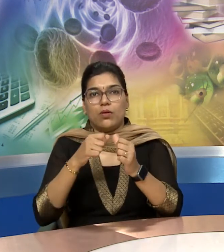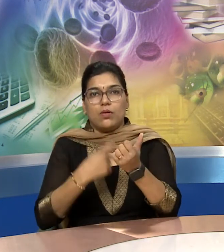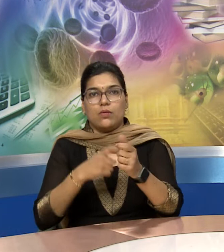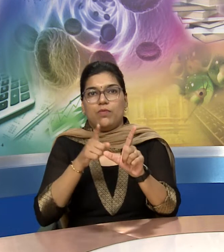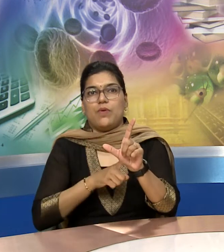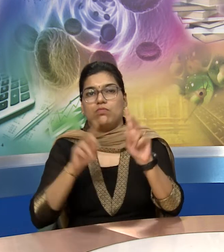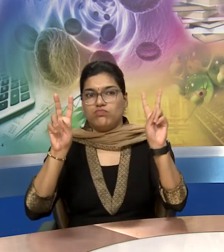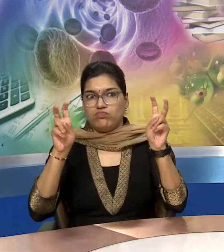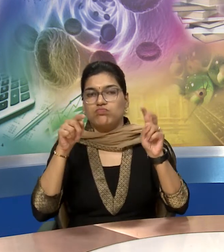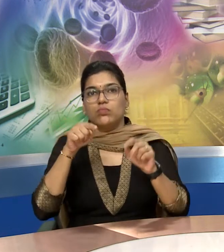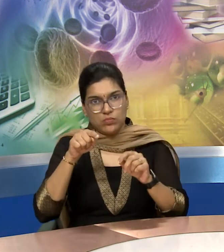library,